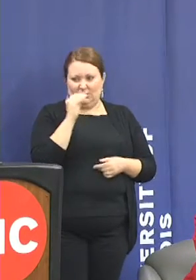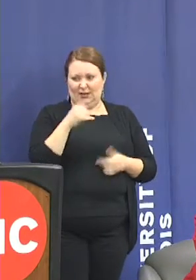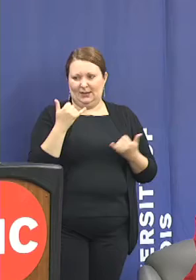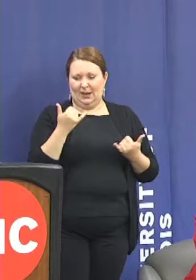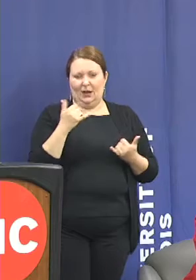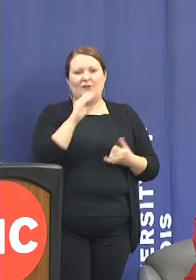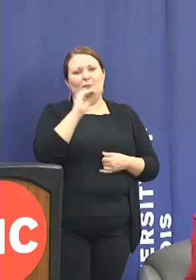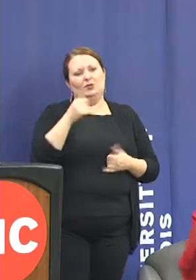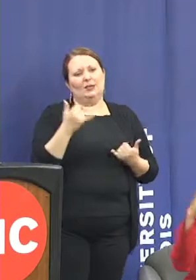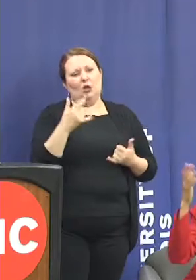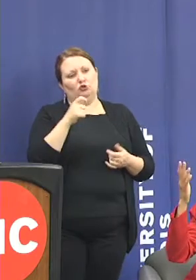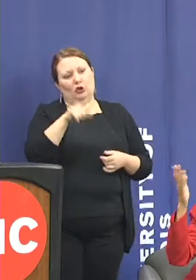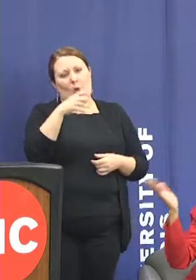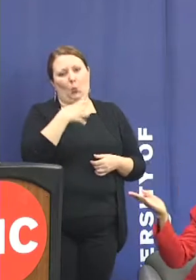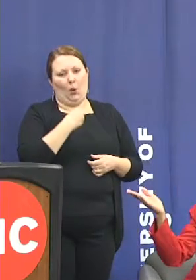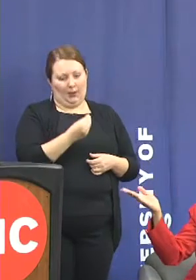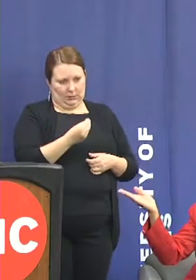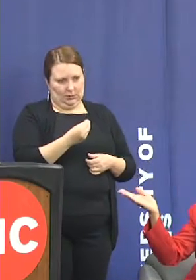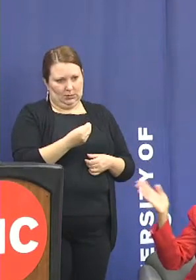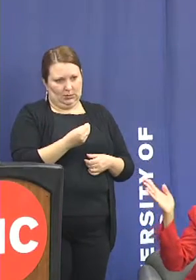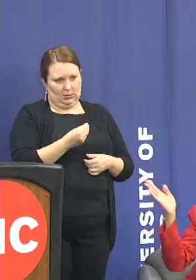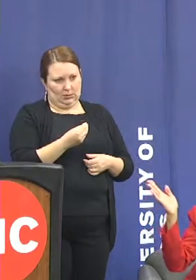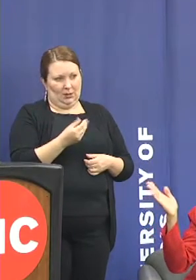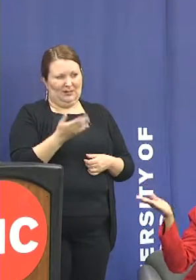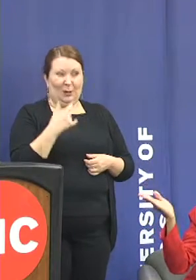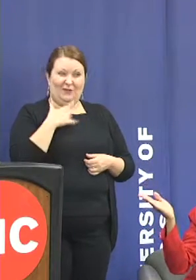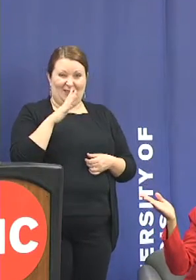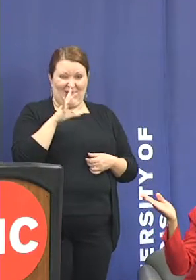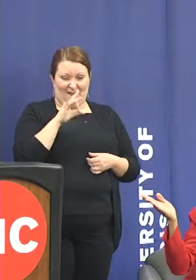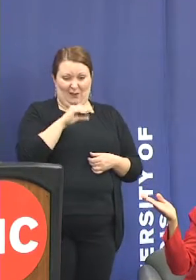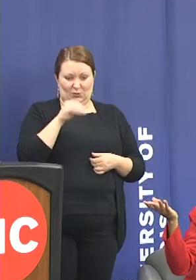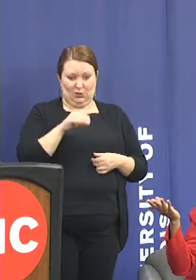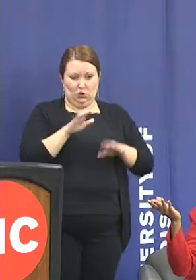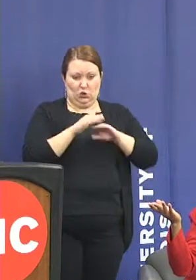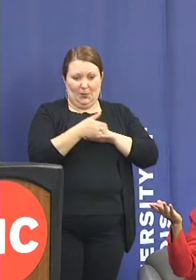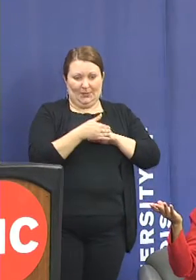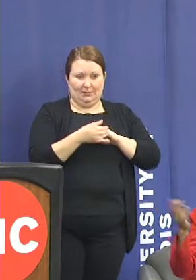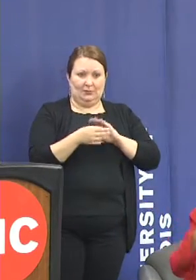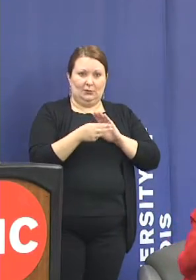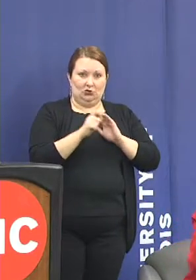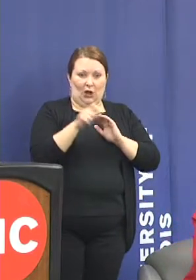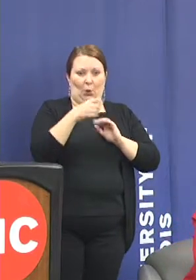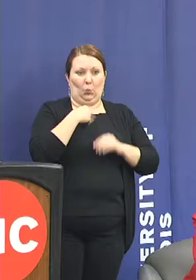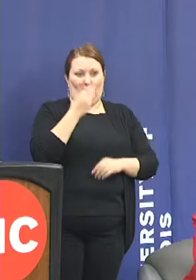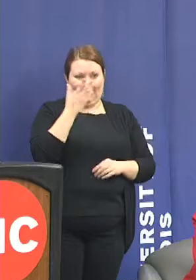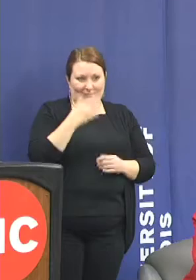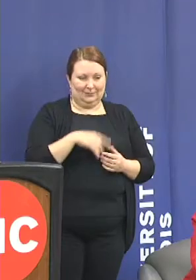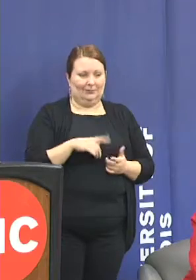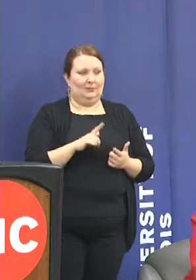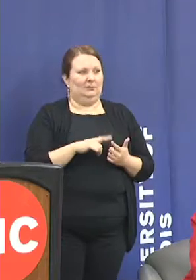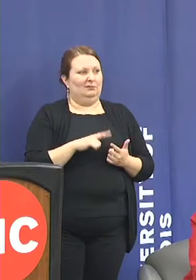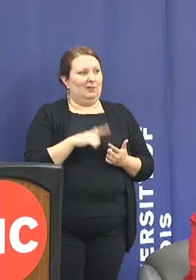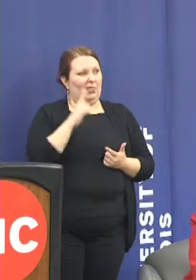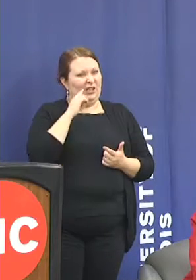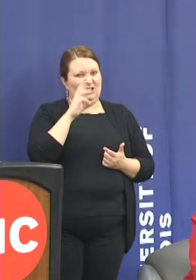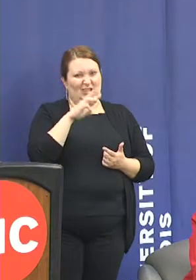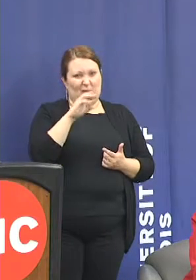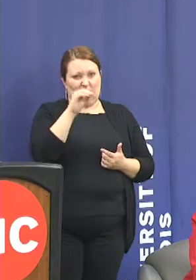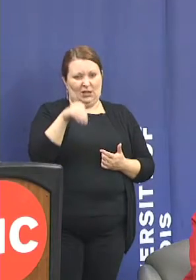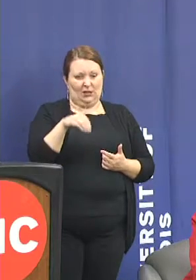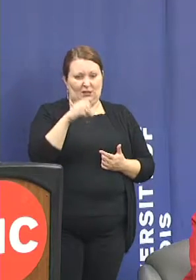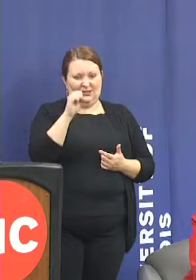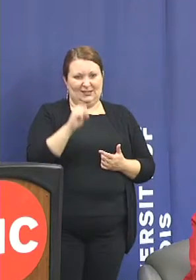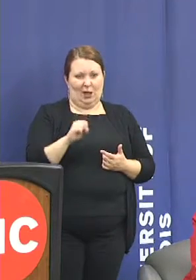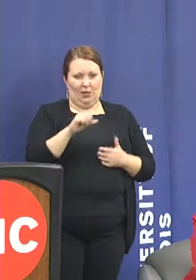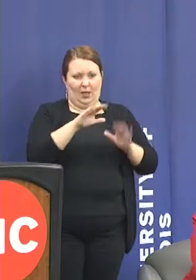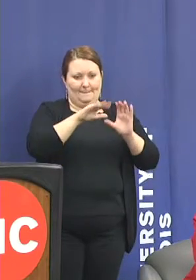now check white. Versus, like I said, look, 85% of Cubans identify as white. I think it's 66% of